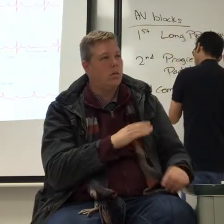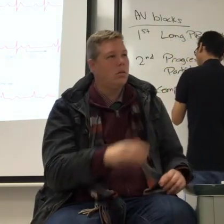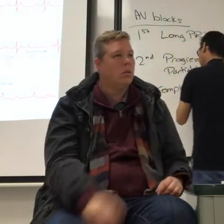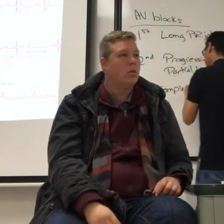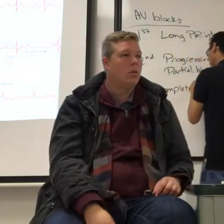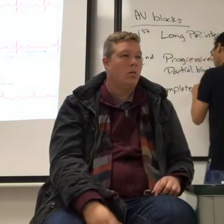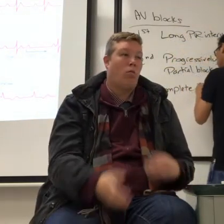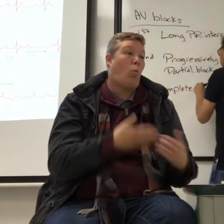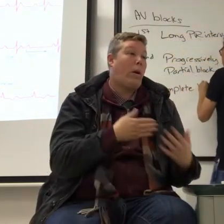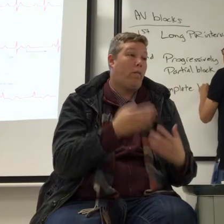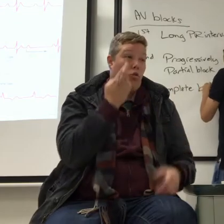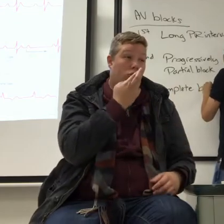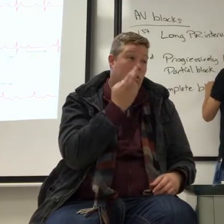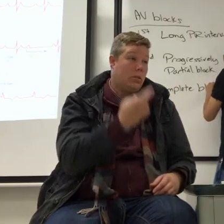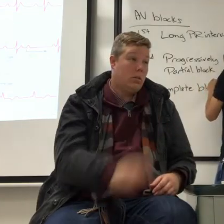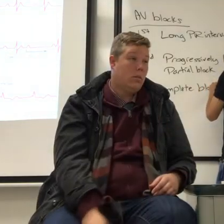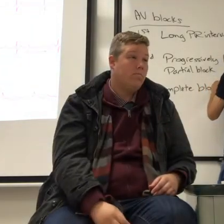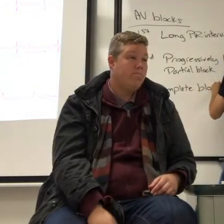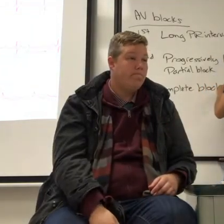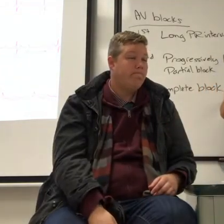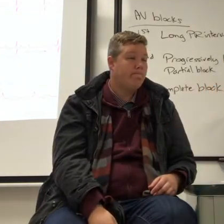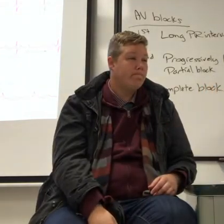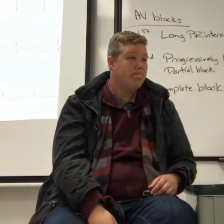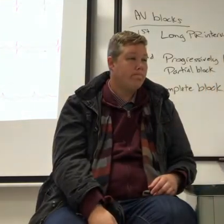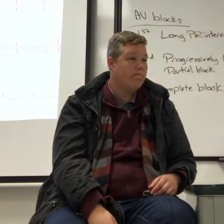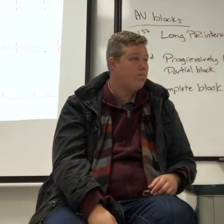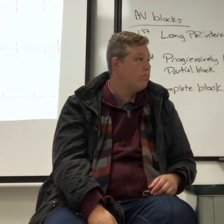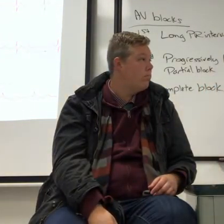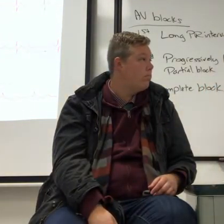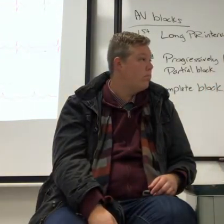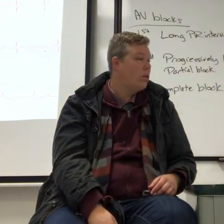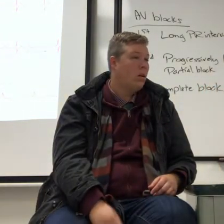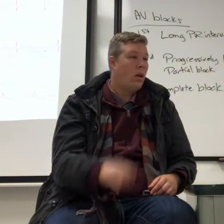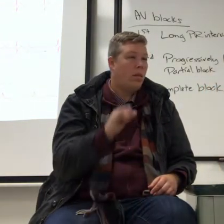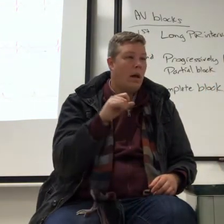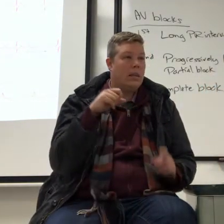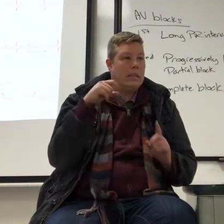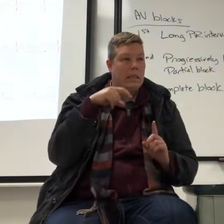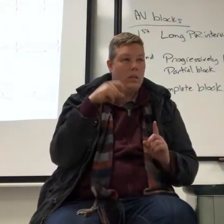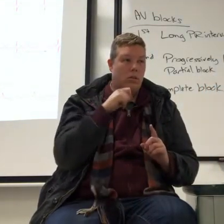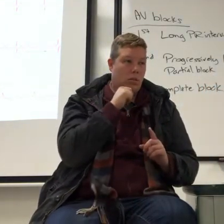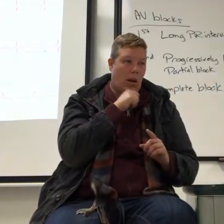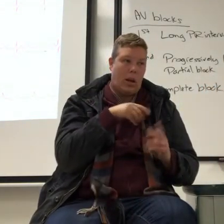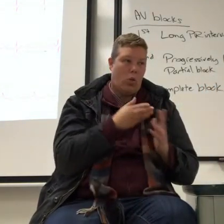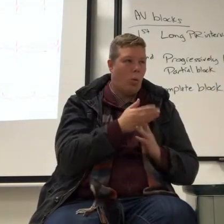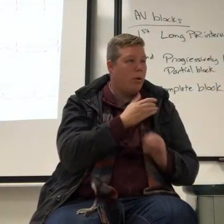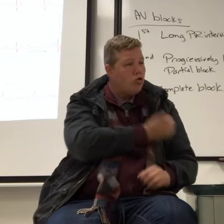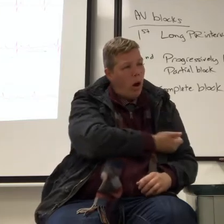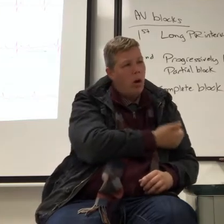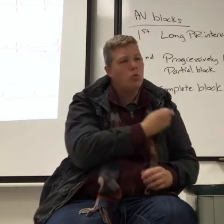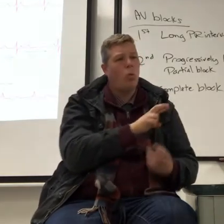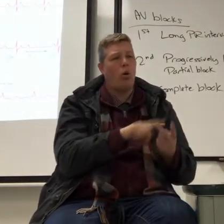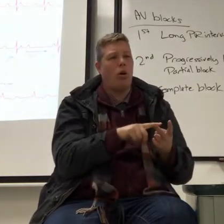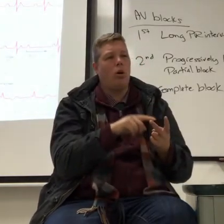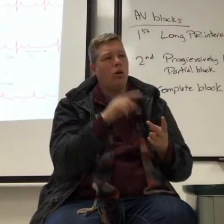For whatever reason, the signal ain't getting through. Maybe drugs or trauma can cause